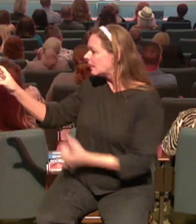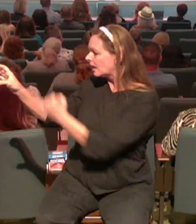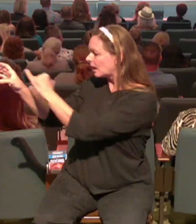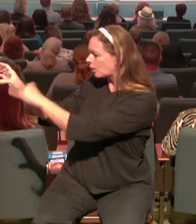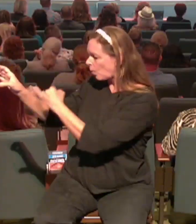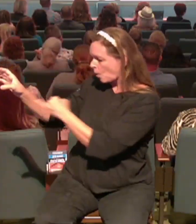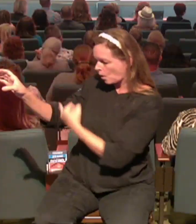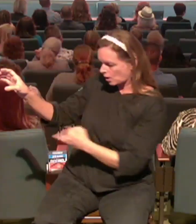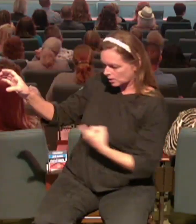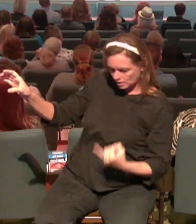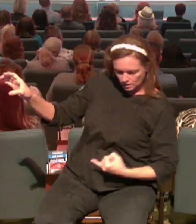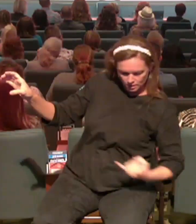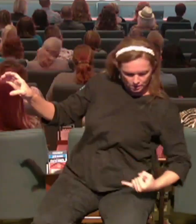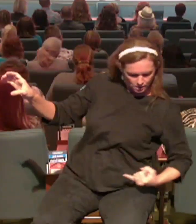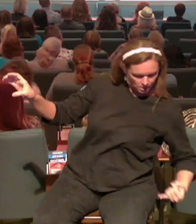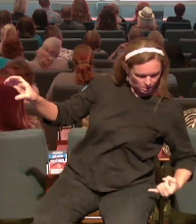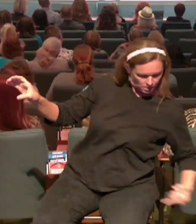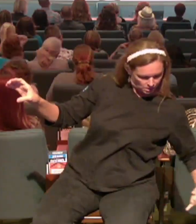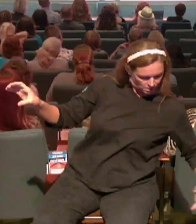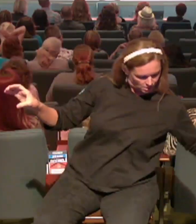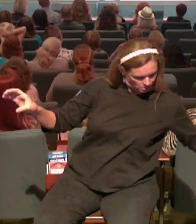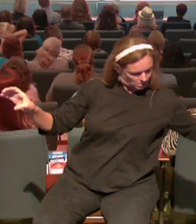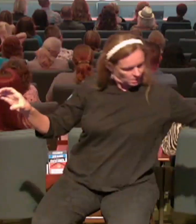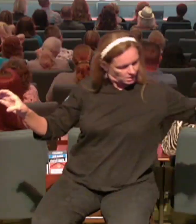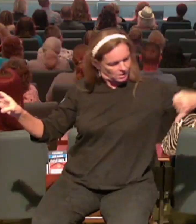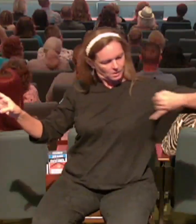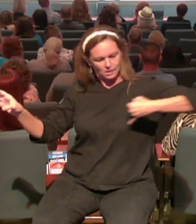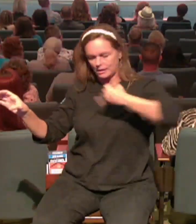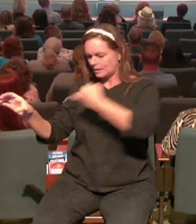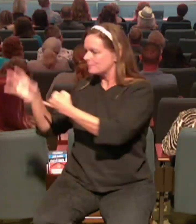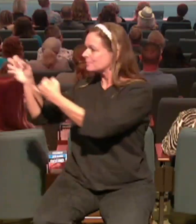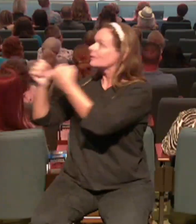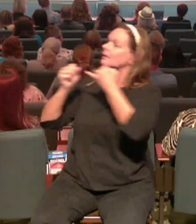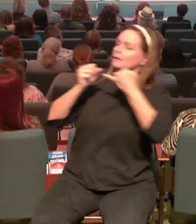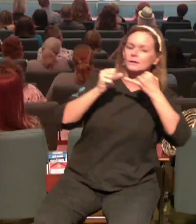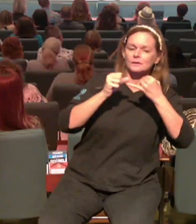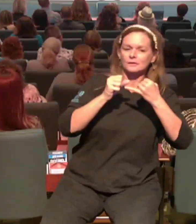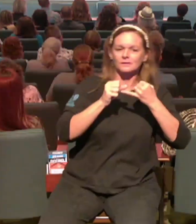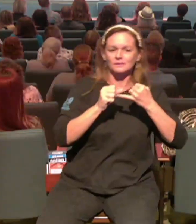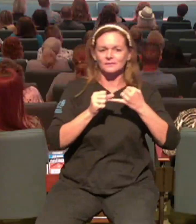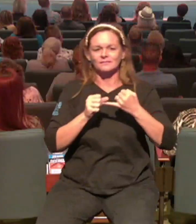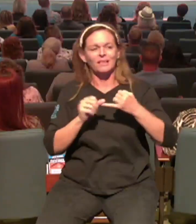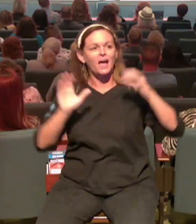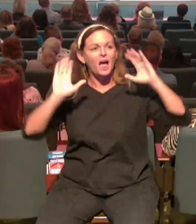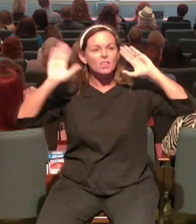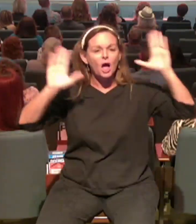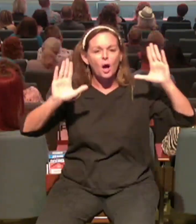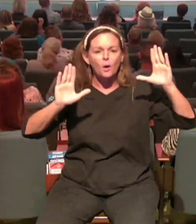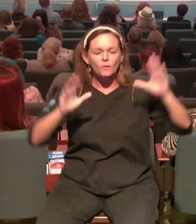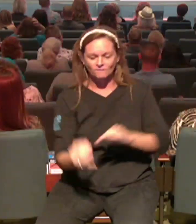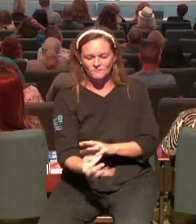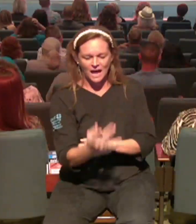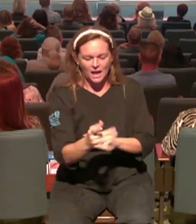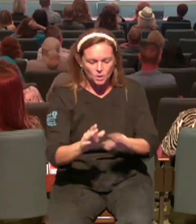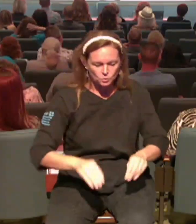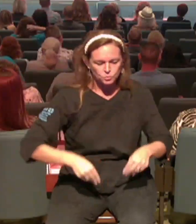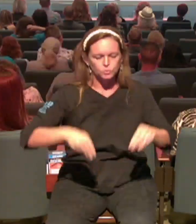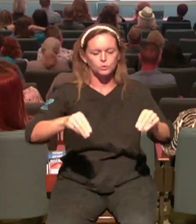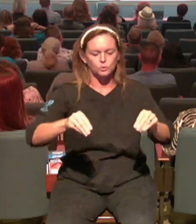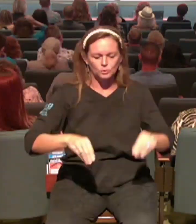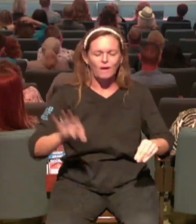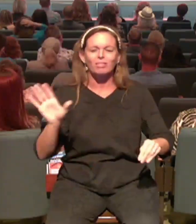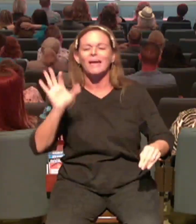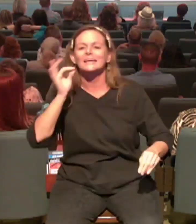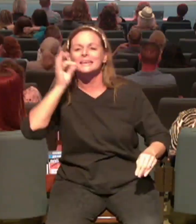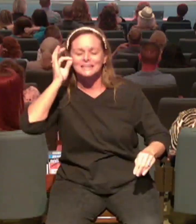cords that got all tangled and messed up, right? We had smoke signals that we sent to people. That's what we did when I was in ninth. You need to be thankful for what